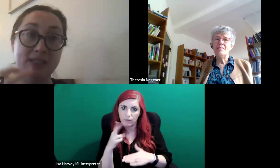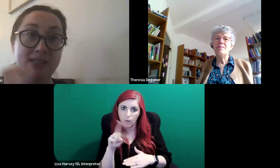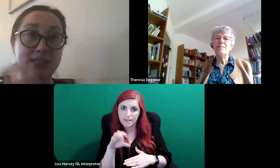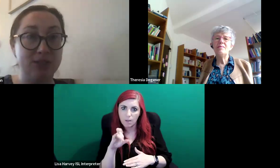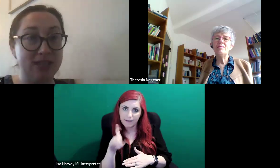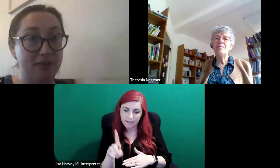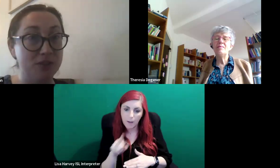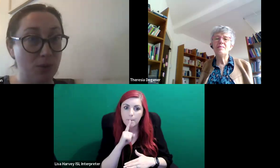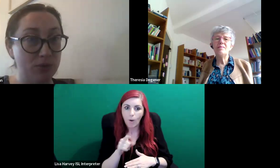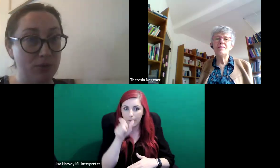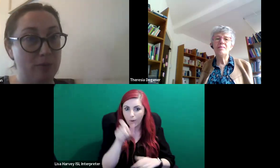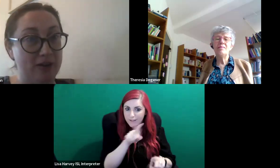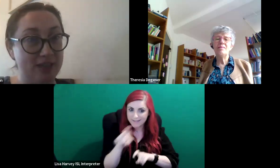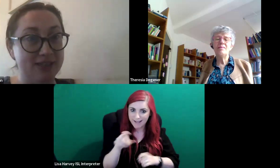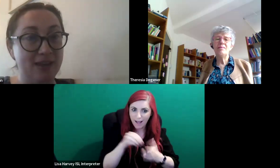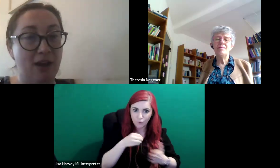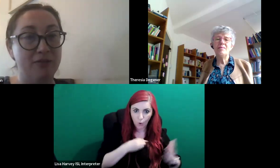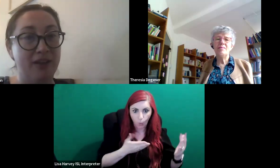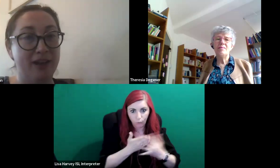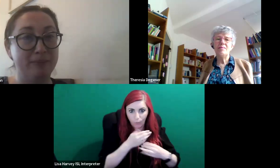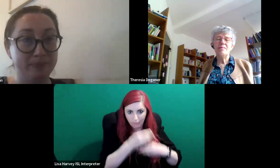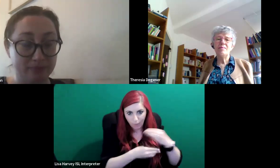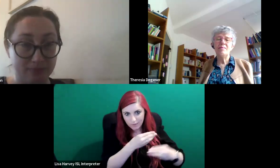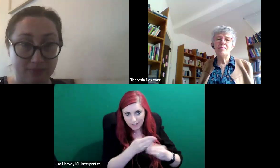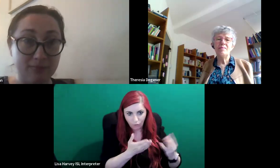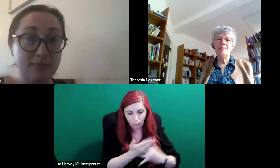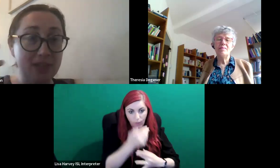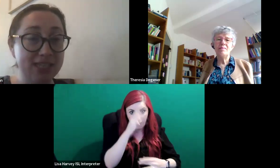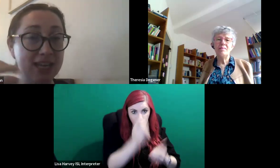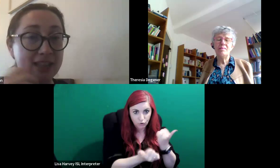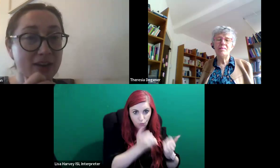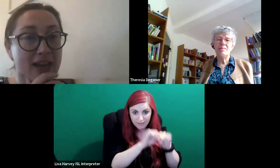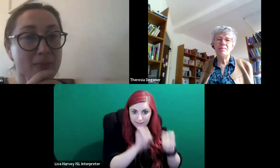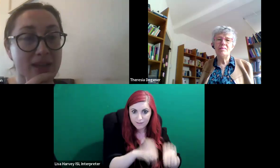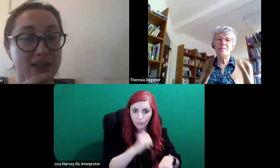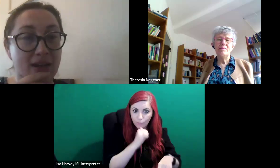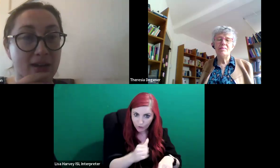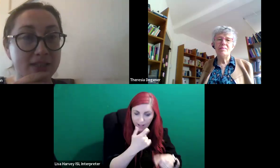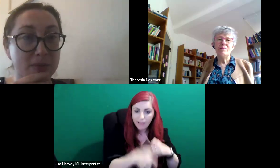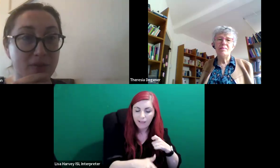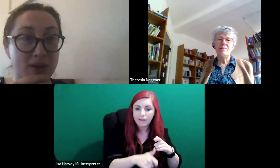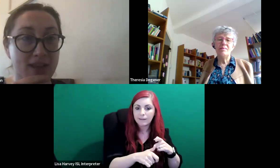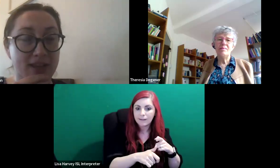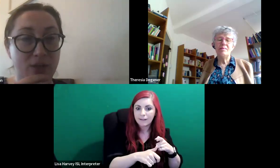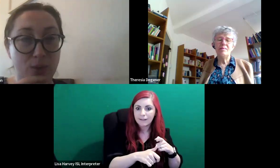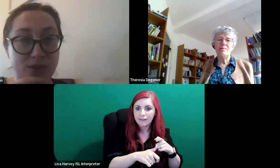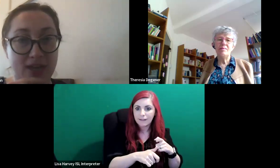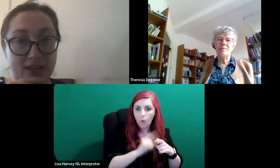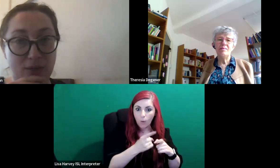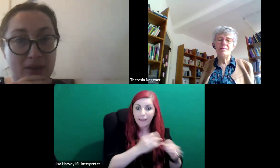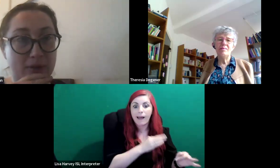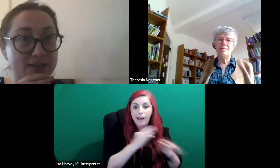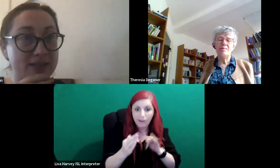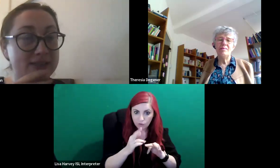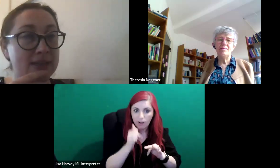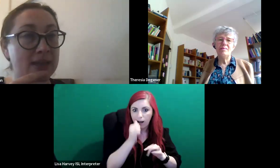But the person still does have to go through the process of taking their claim in Ireland before they can go to